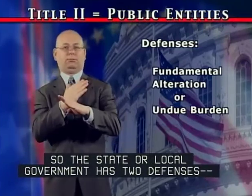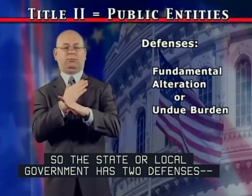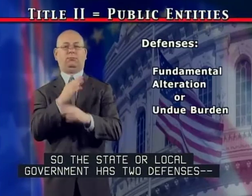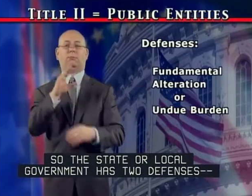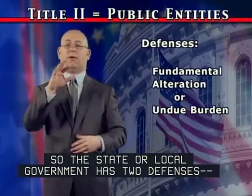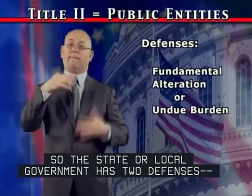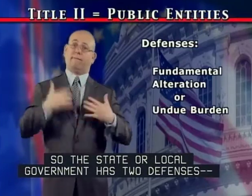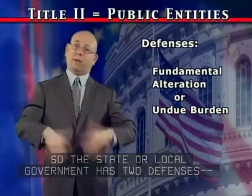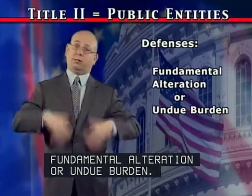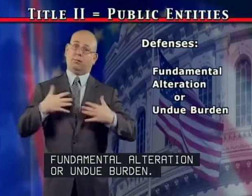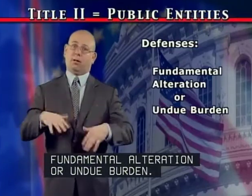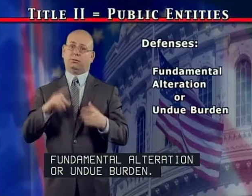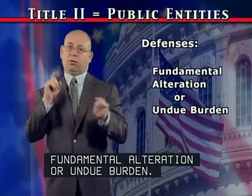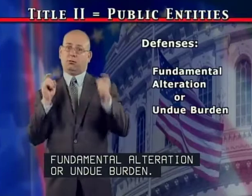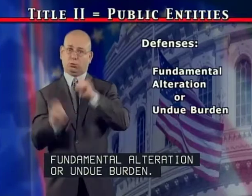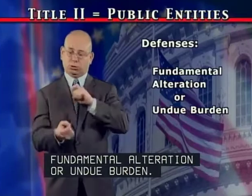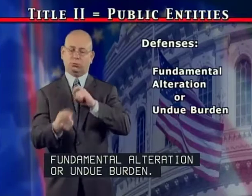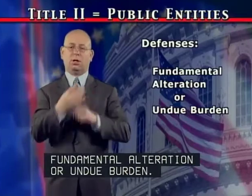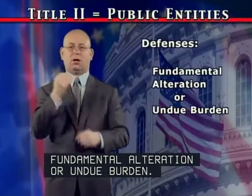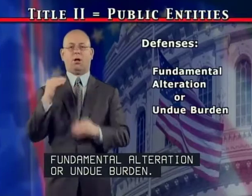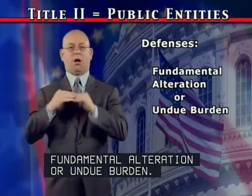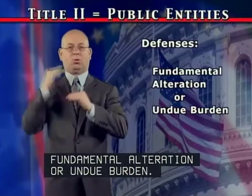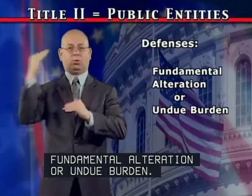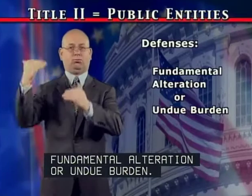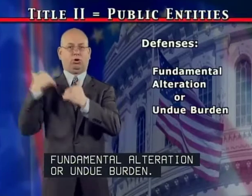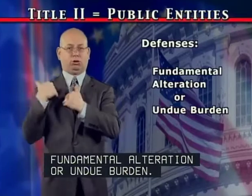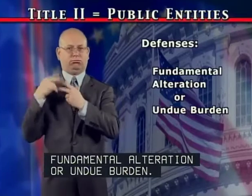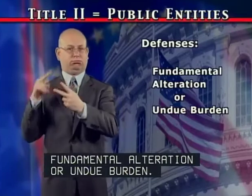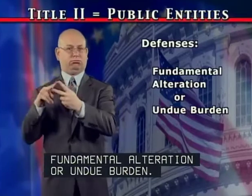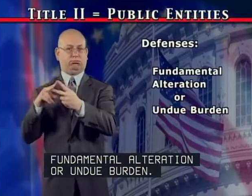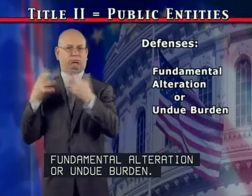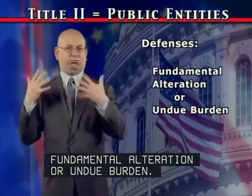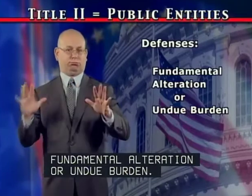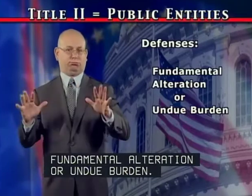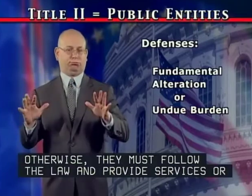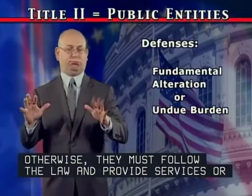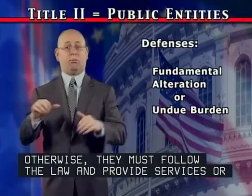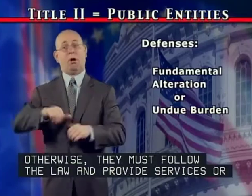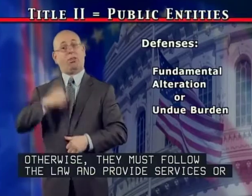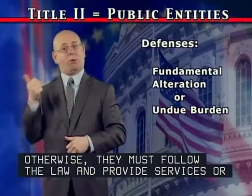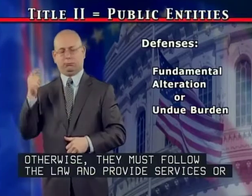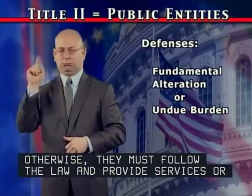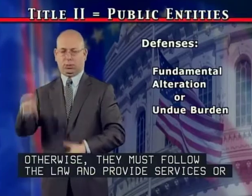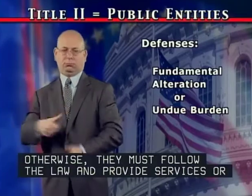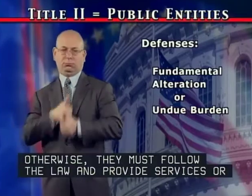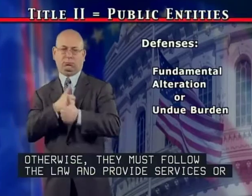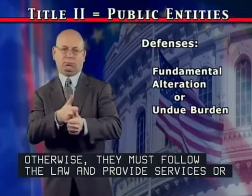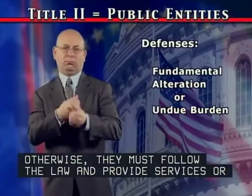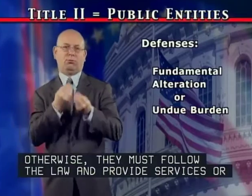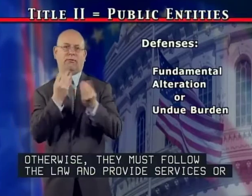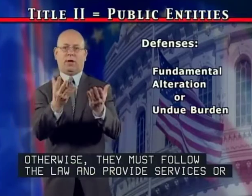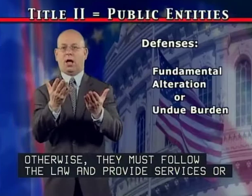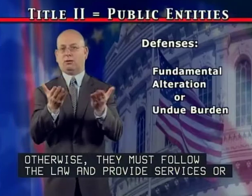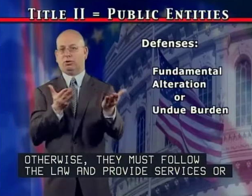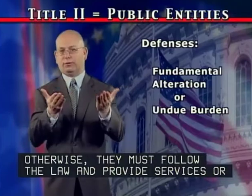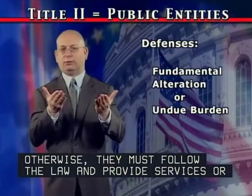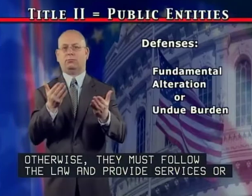defenses: fundamental alteration or undue burden. Otherwise, they must follow the law and